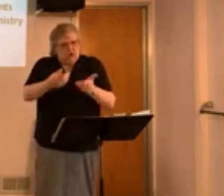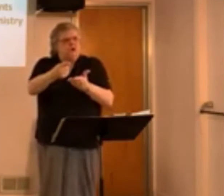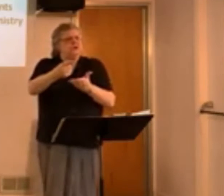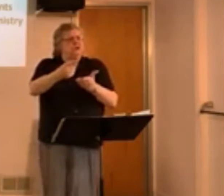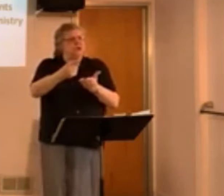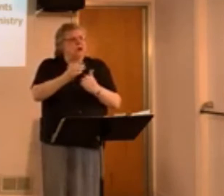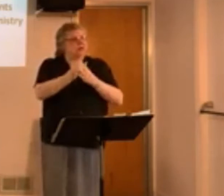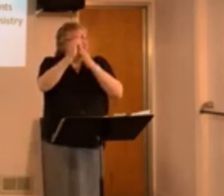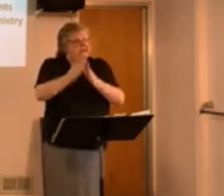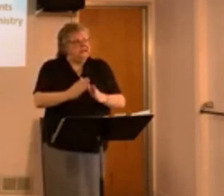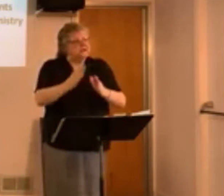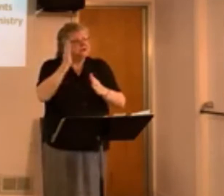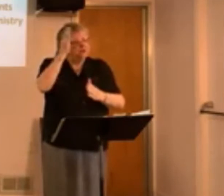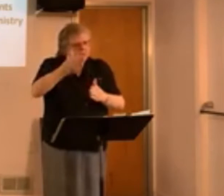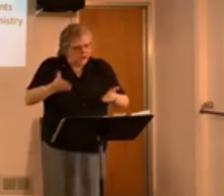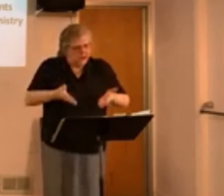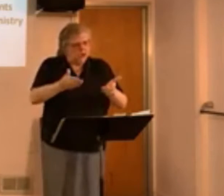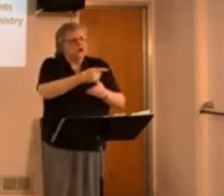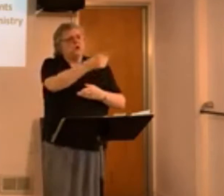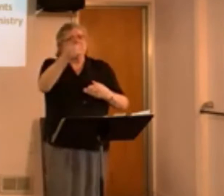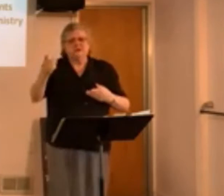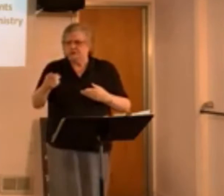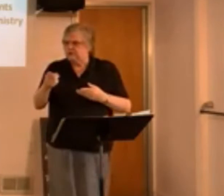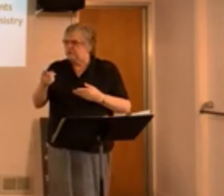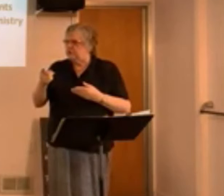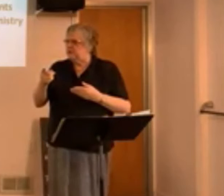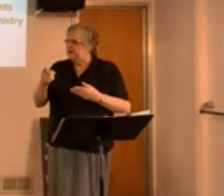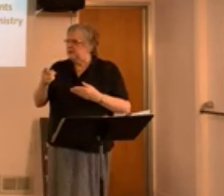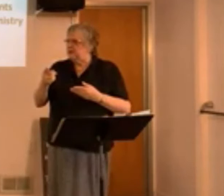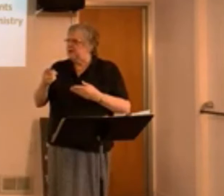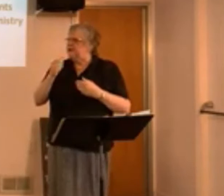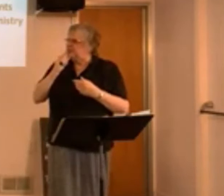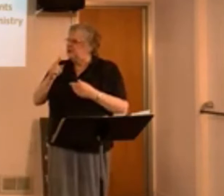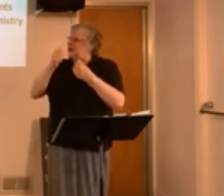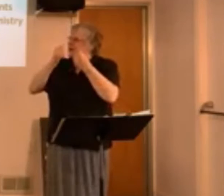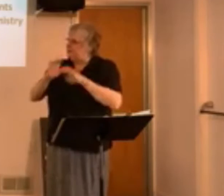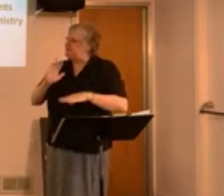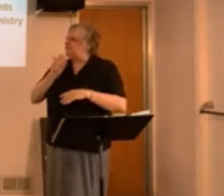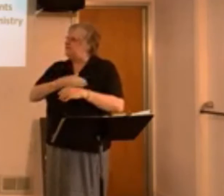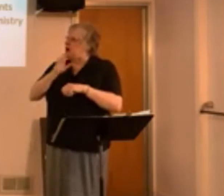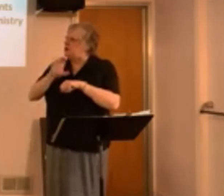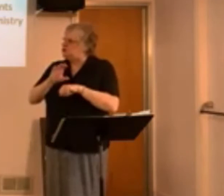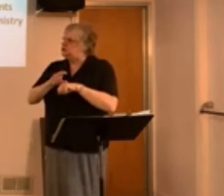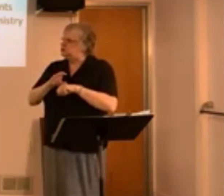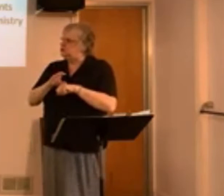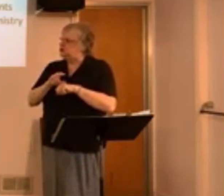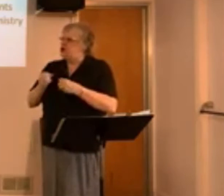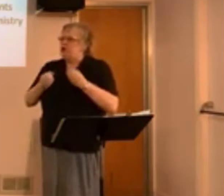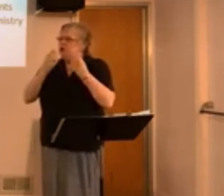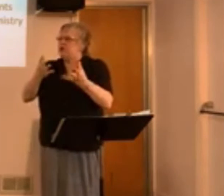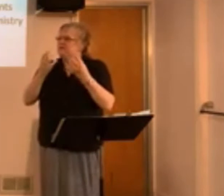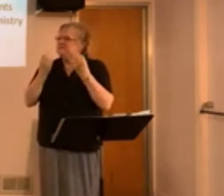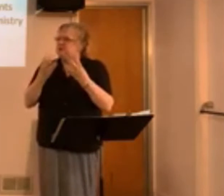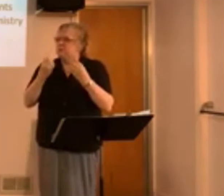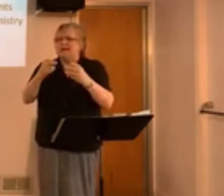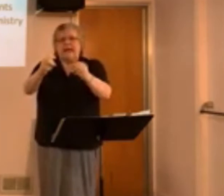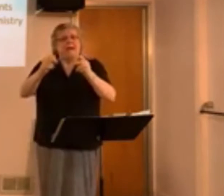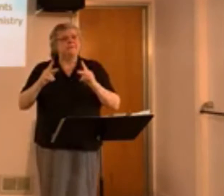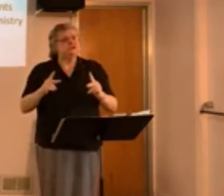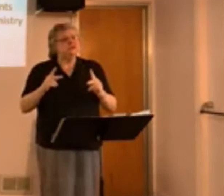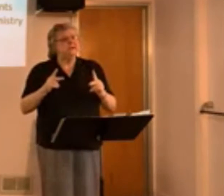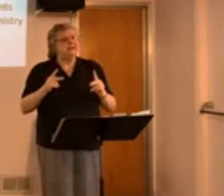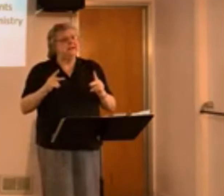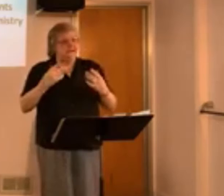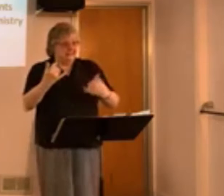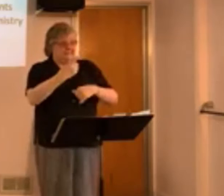to lift you up and to encourage you. What a blessing for our church who gives so many an opportunity.